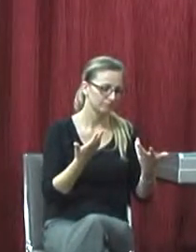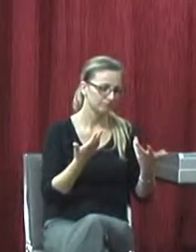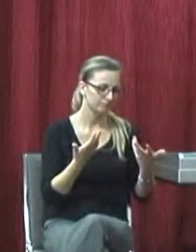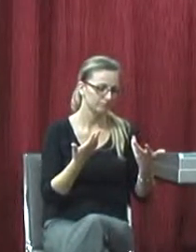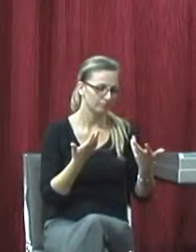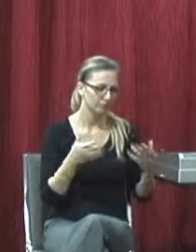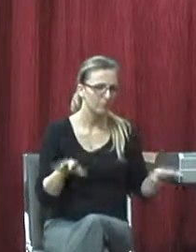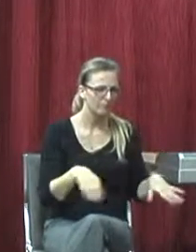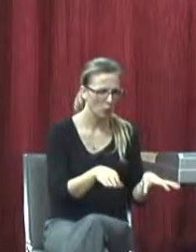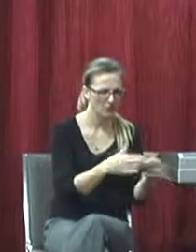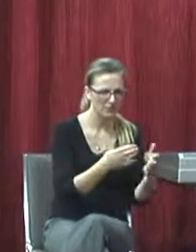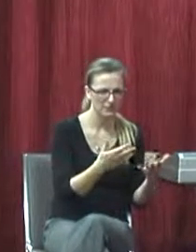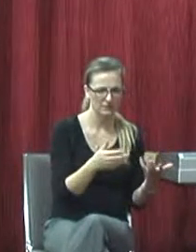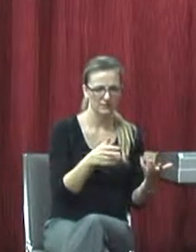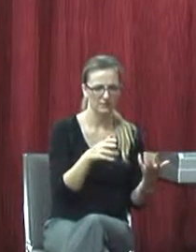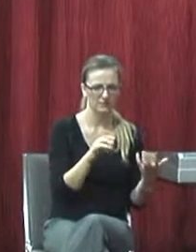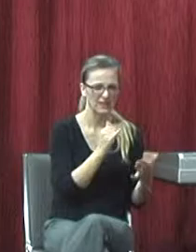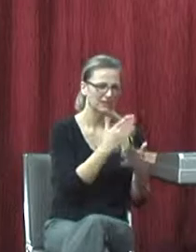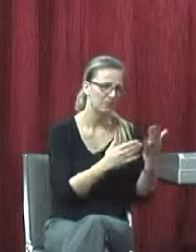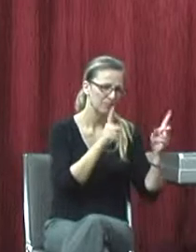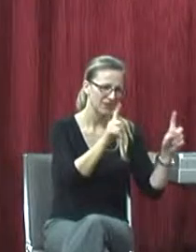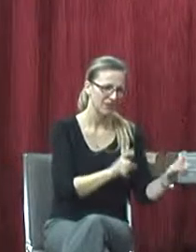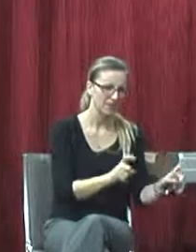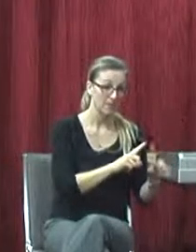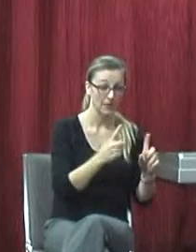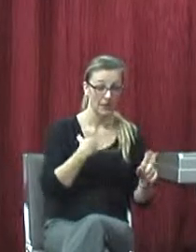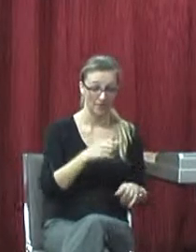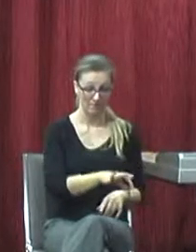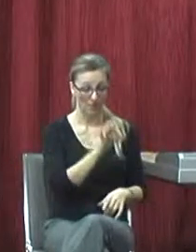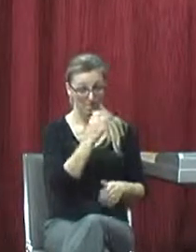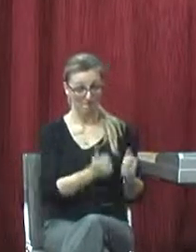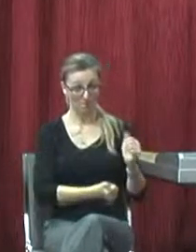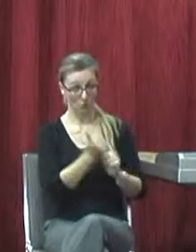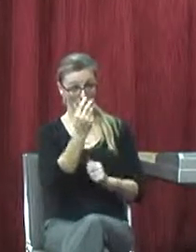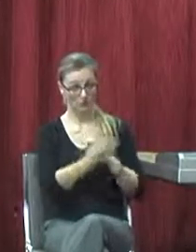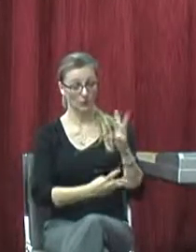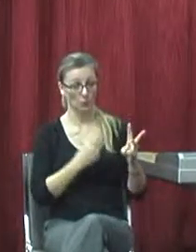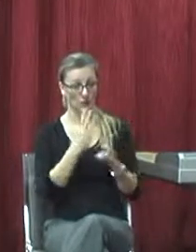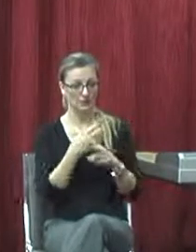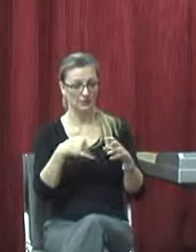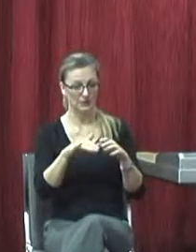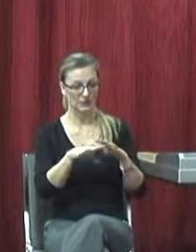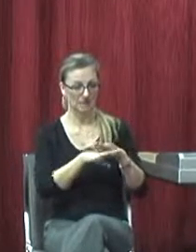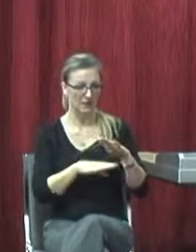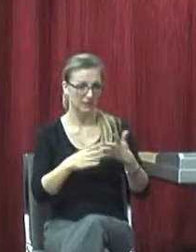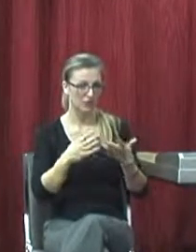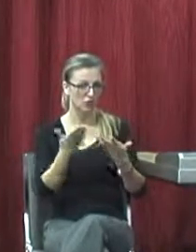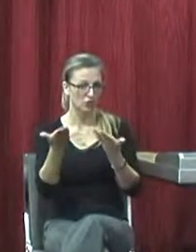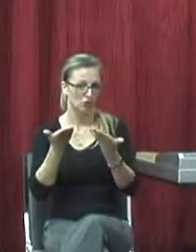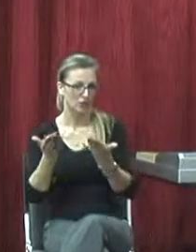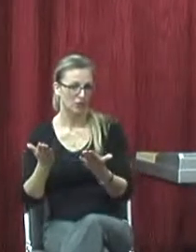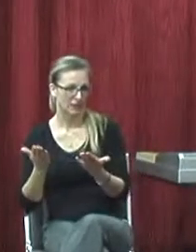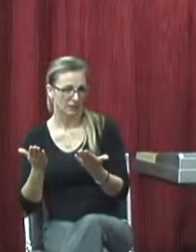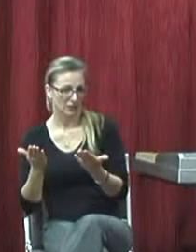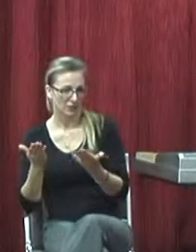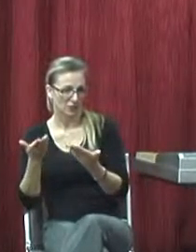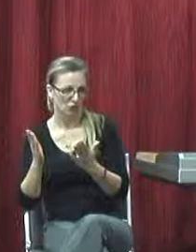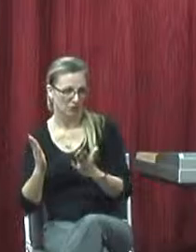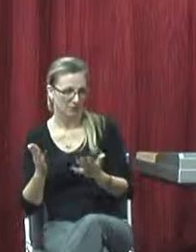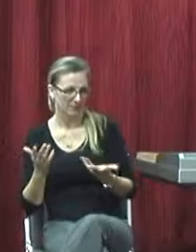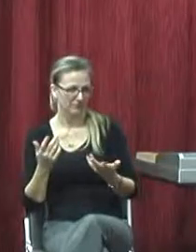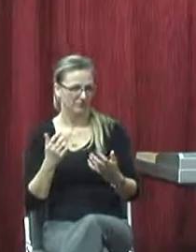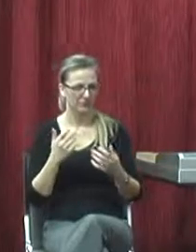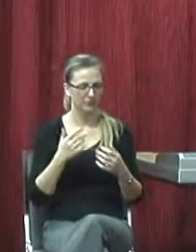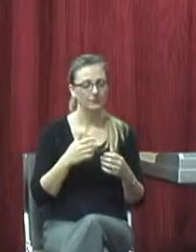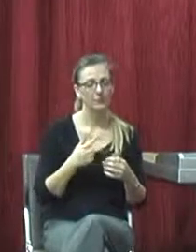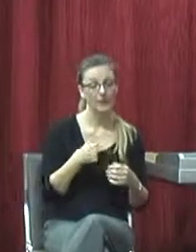for. But I found that most of the world is still based on servanthood. And here's how I found this out.